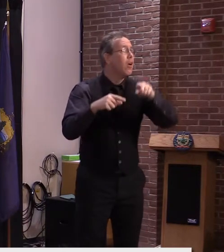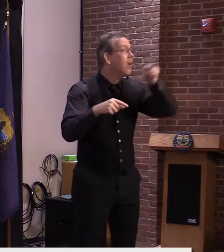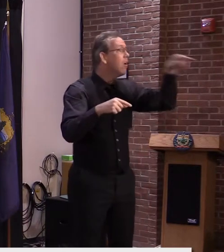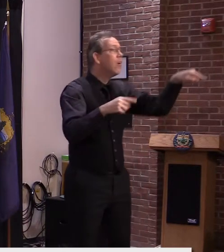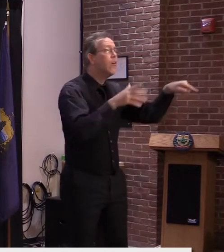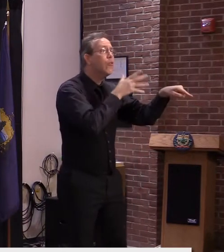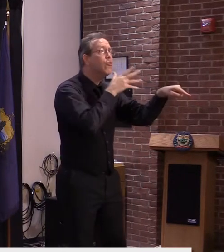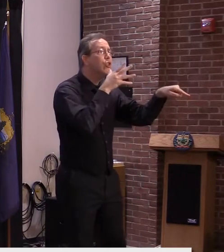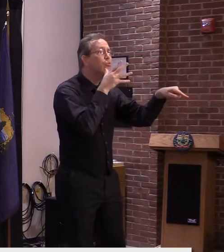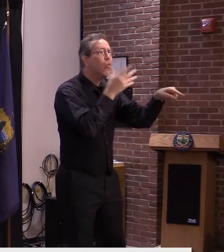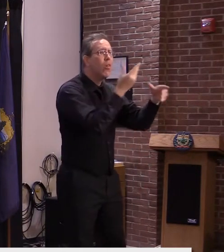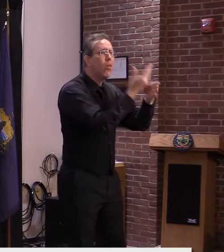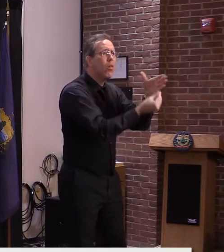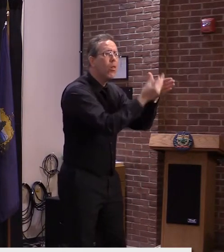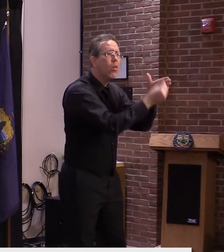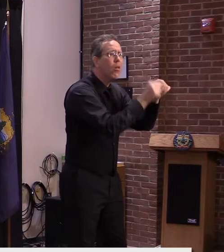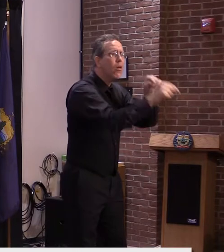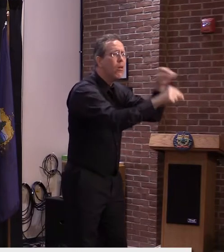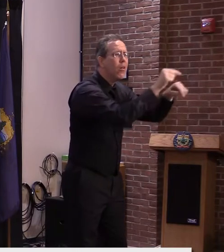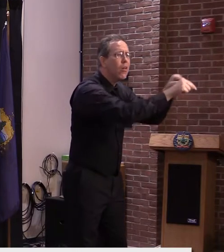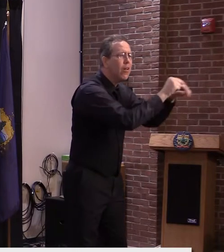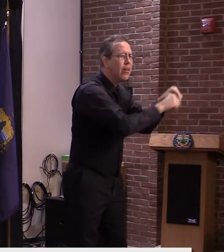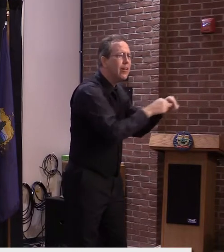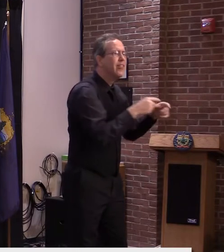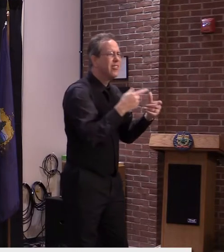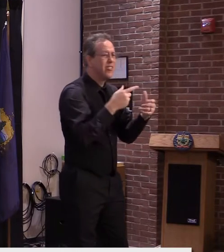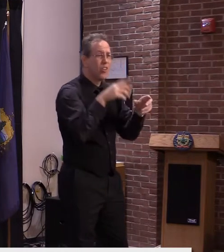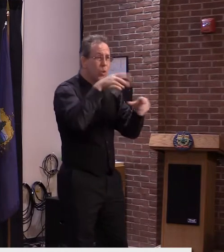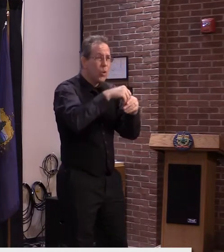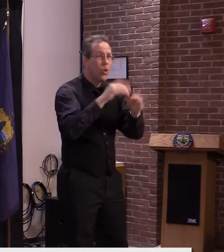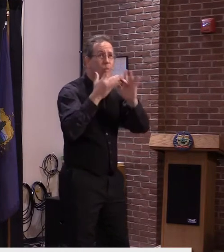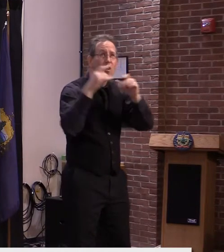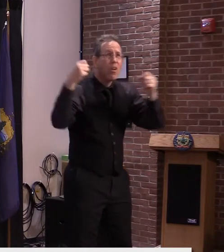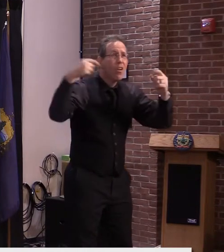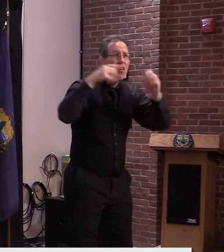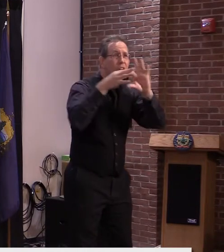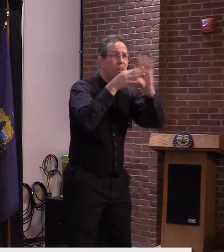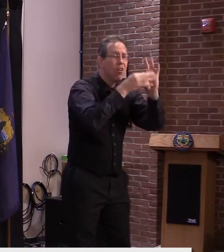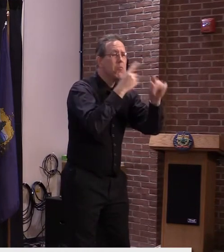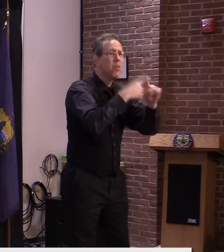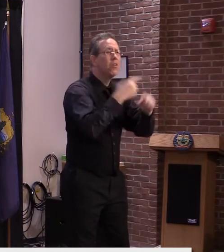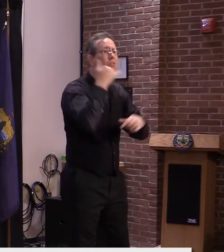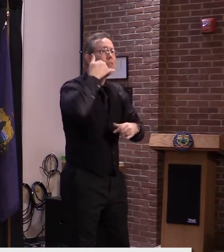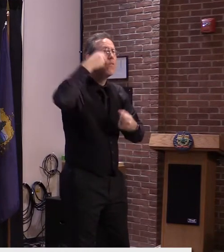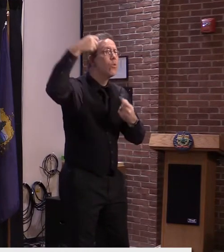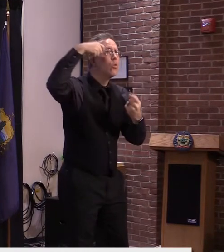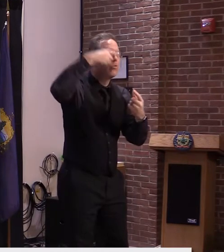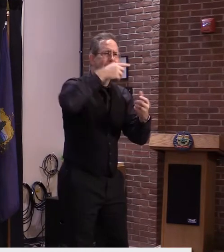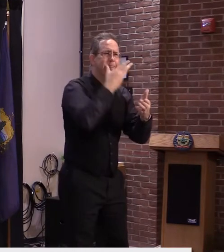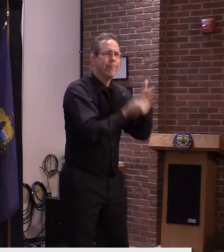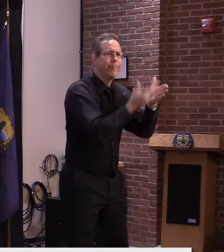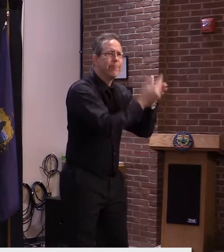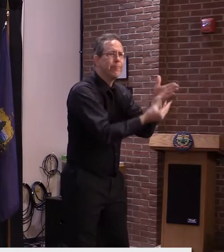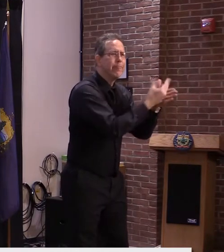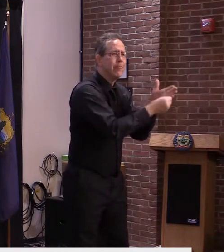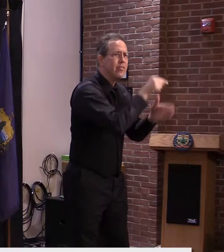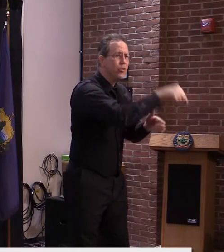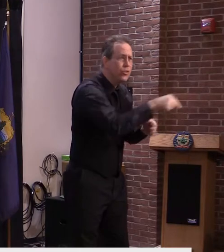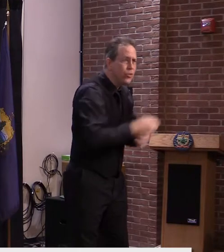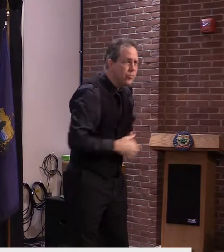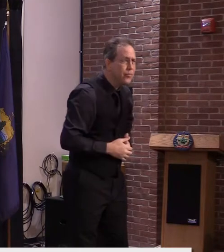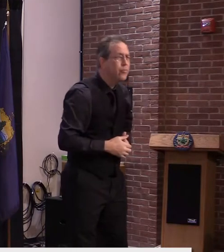broadband. Now, in 2018, the Public Service Department, which is the agency I lead, did a drive test of all federal